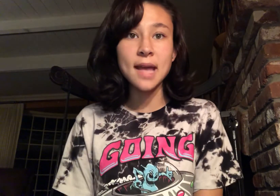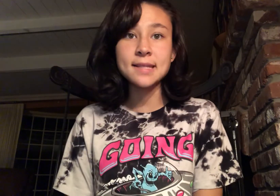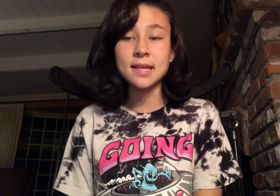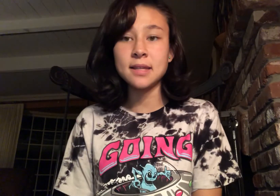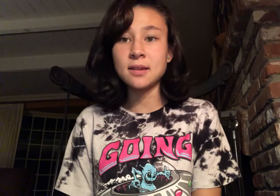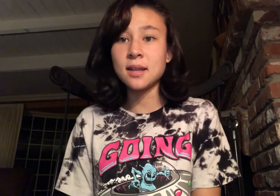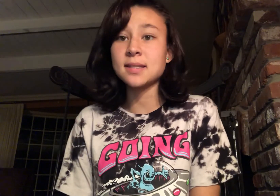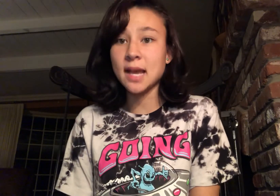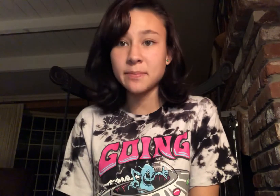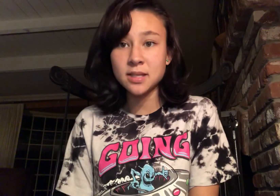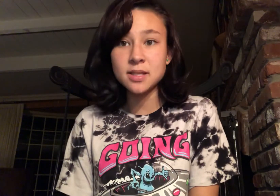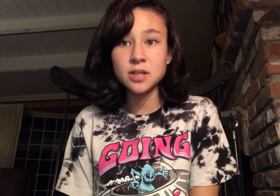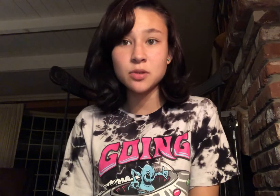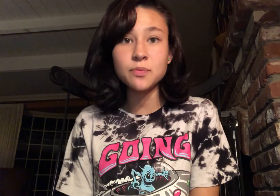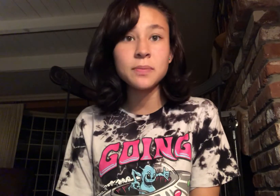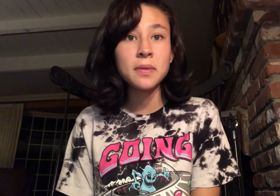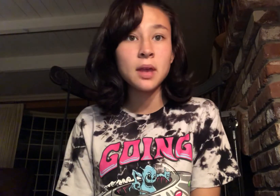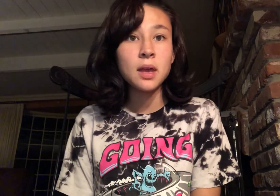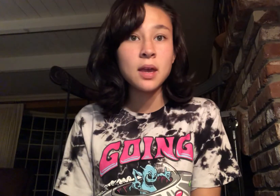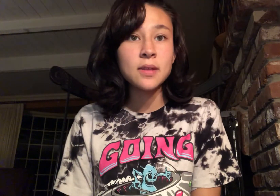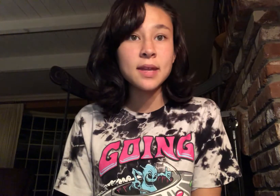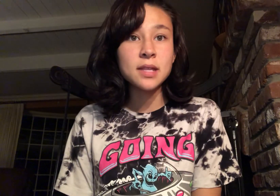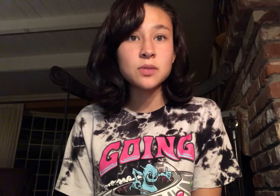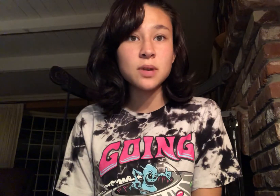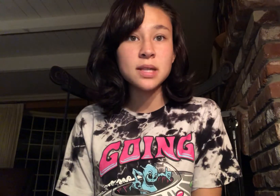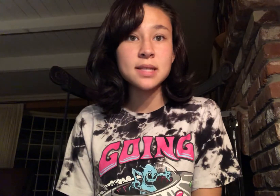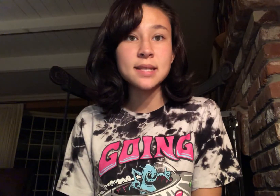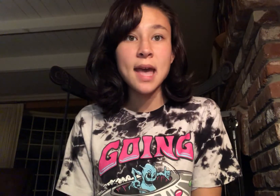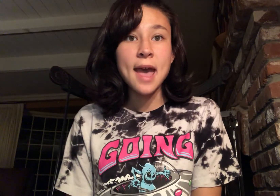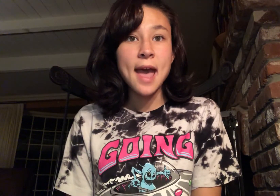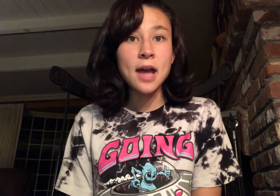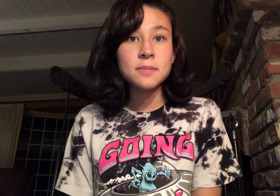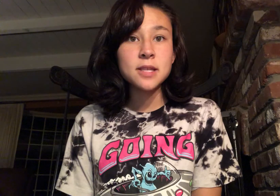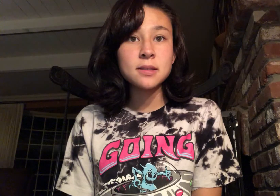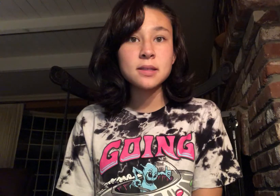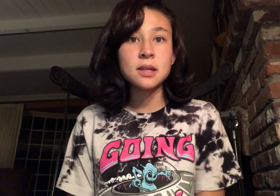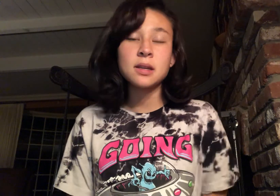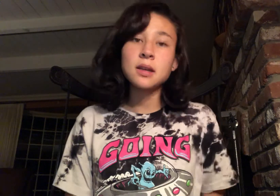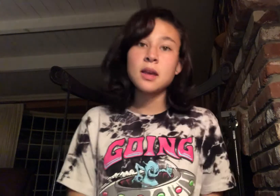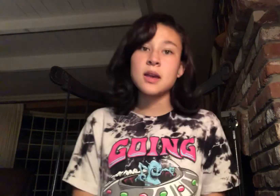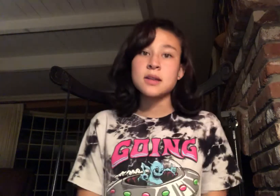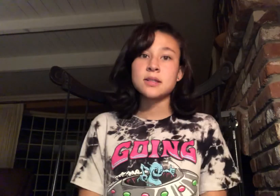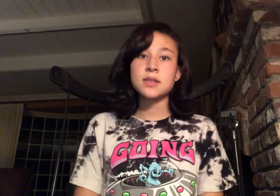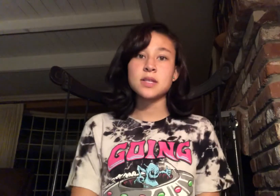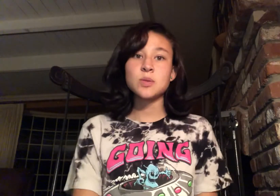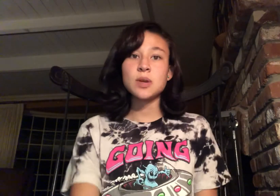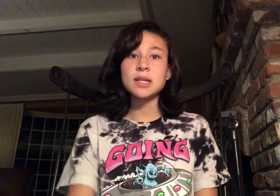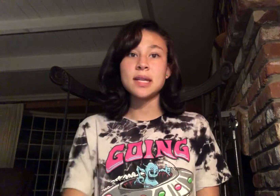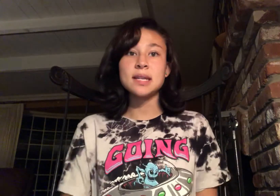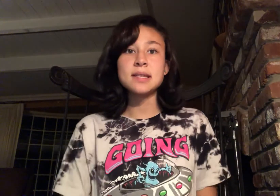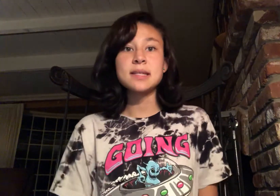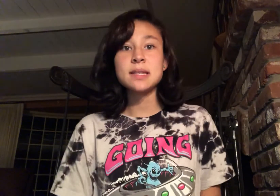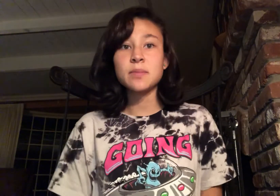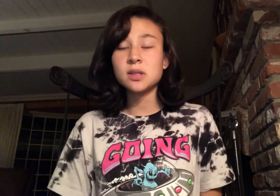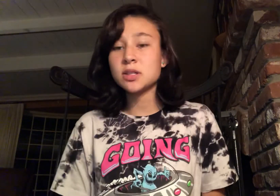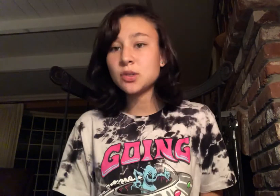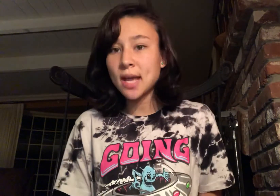as in an assignment is due. The next one is absent. So this one is similar to